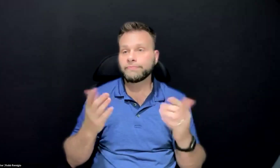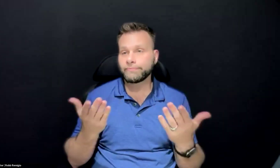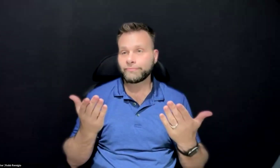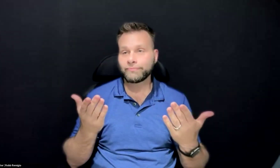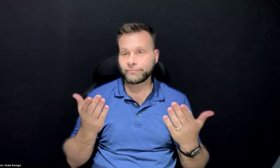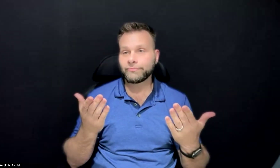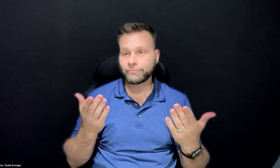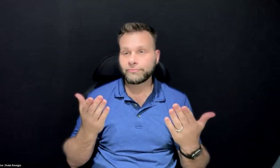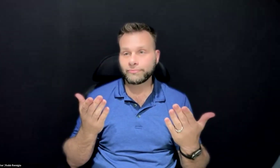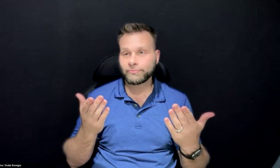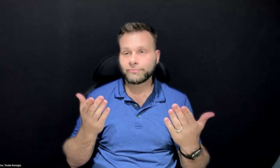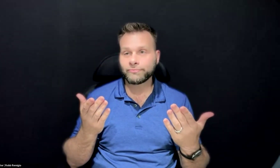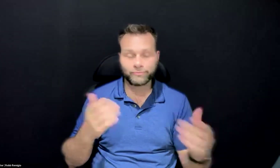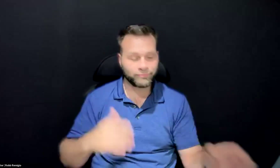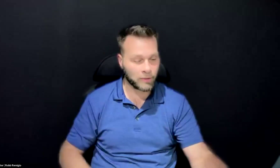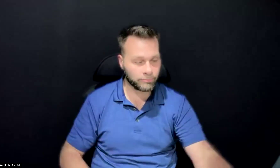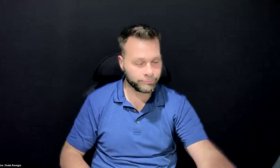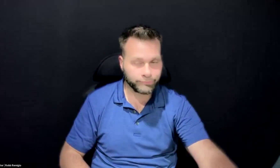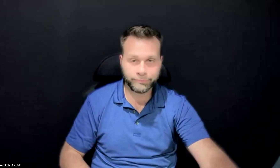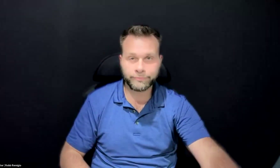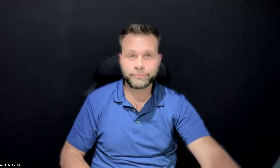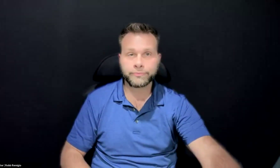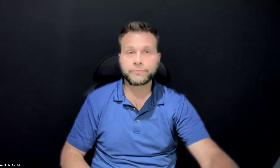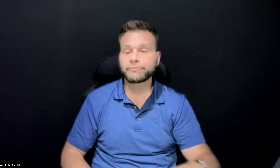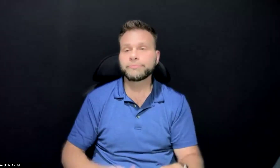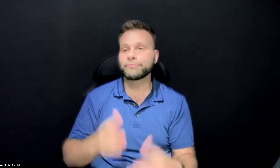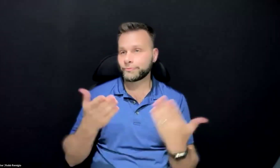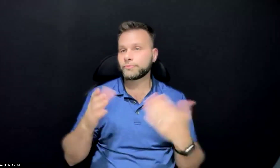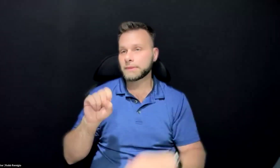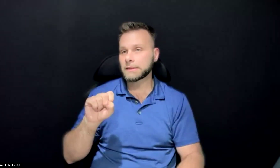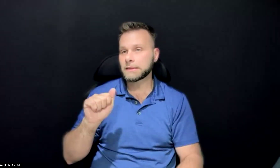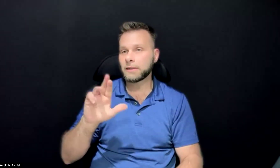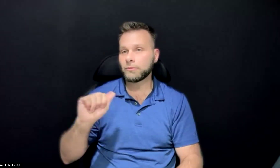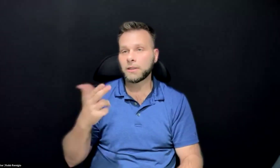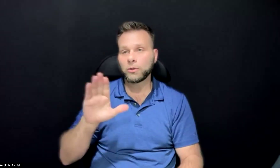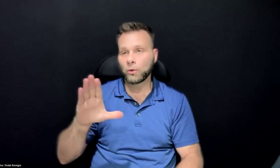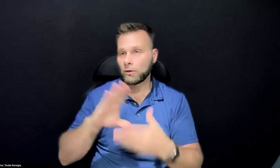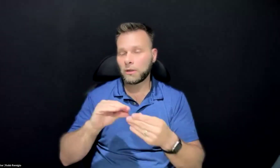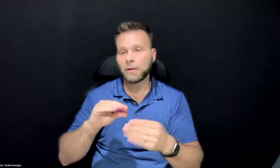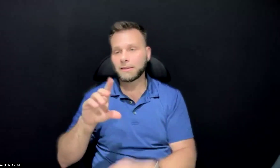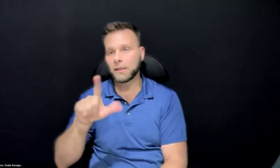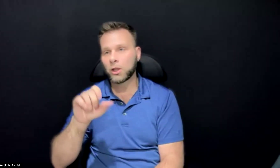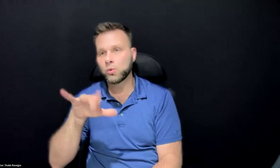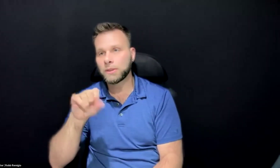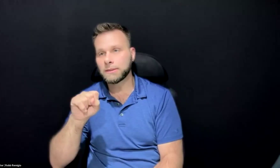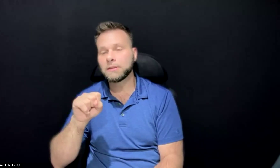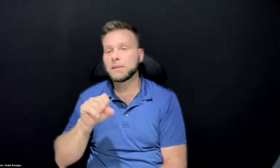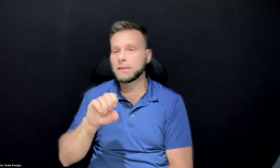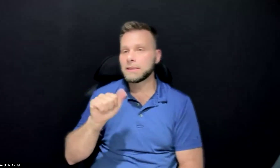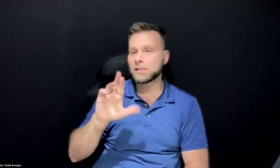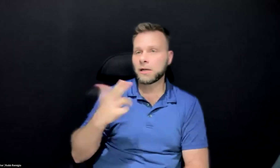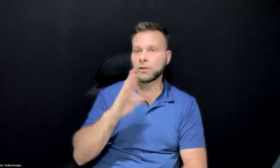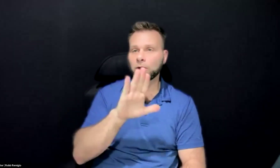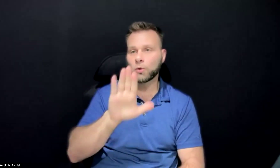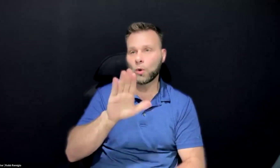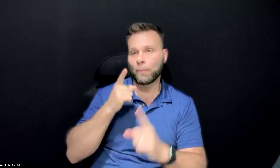but yeah. Not to go beyond the scope of this, but I think Sarah's bringing up an important point here. Canva, it's